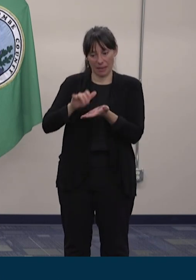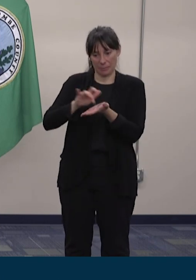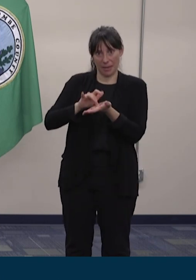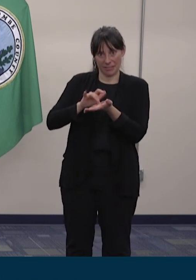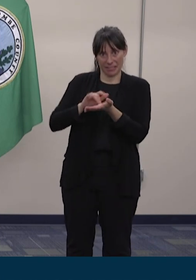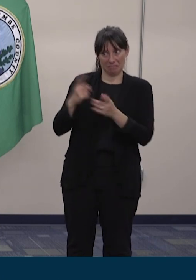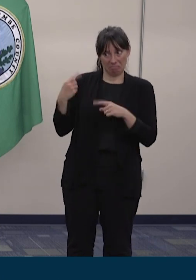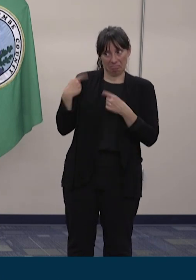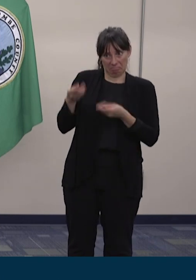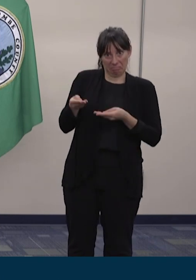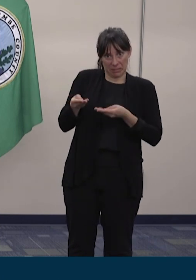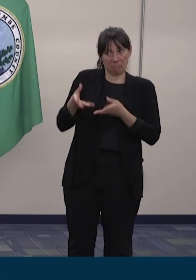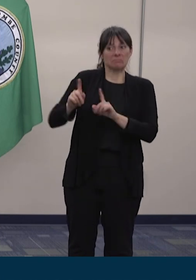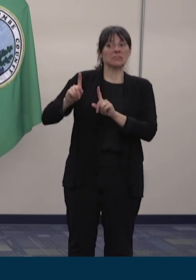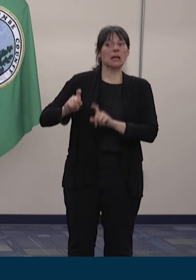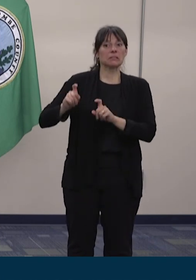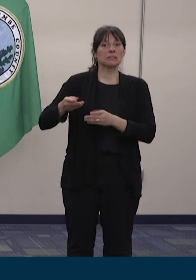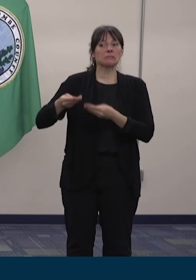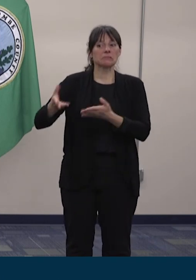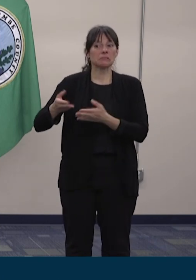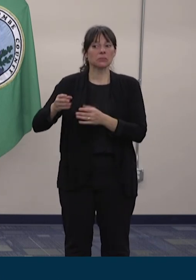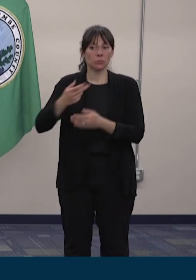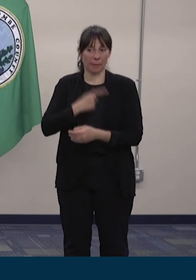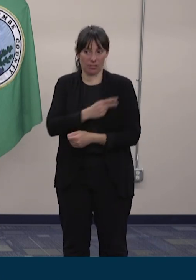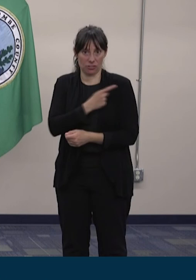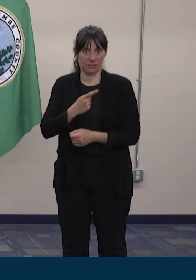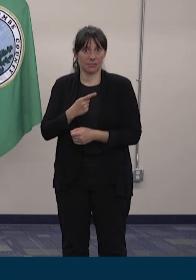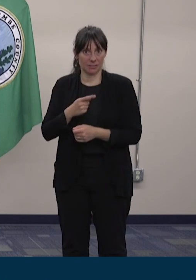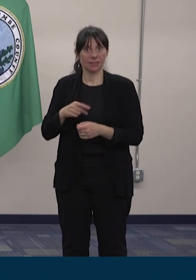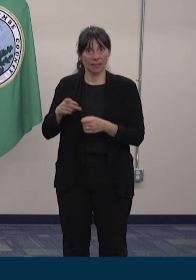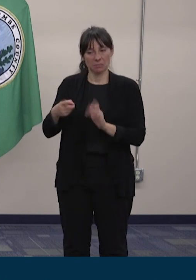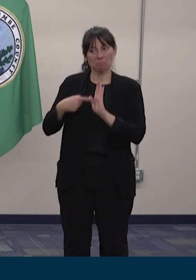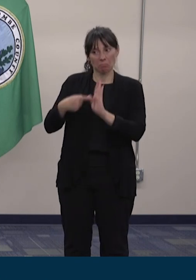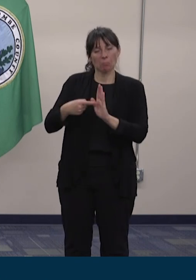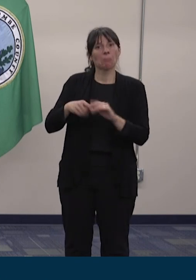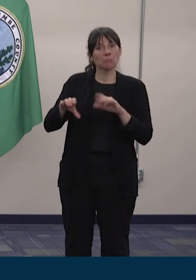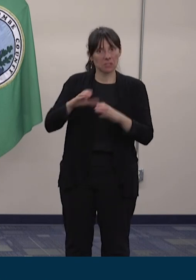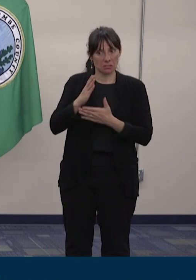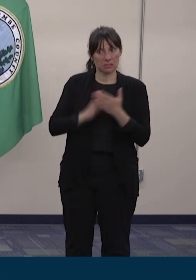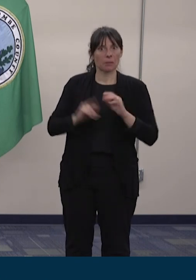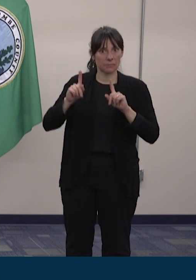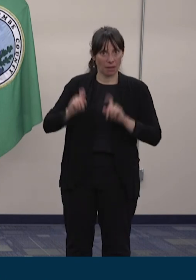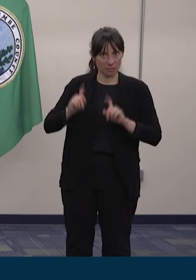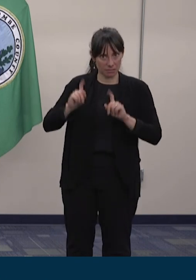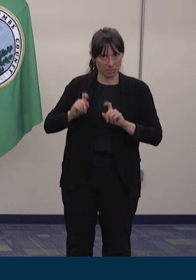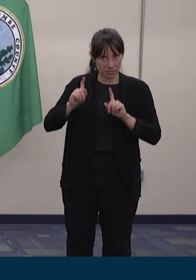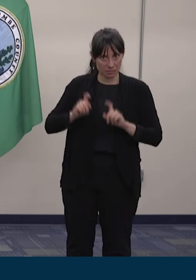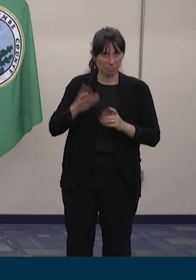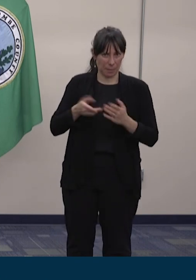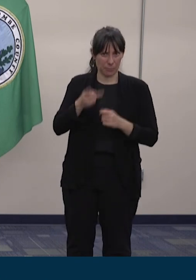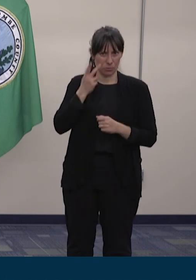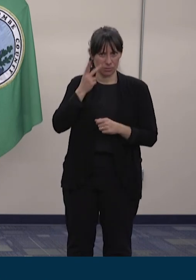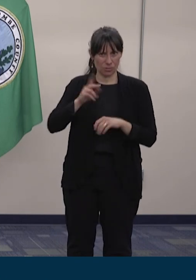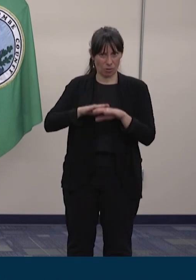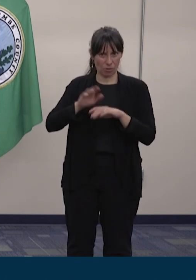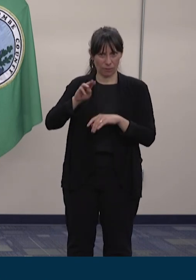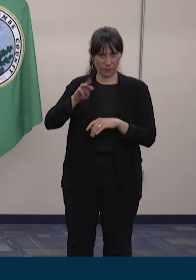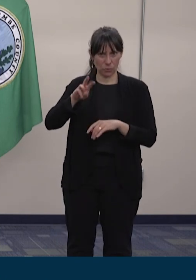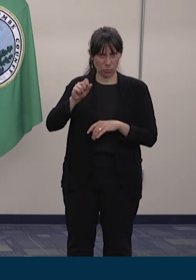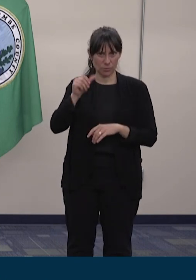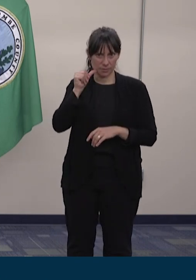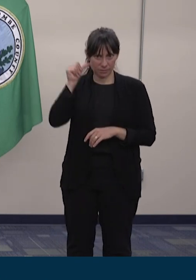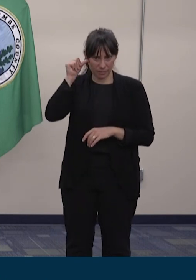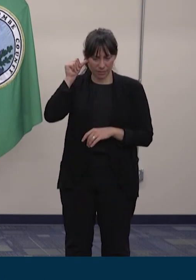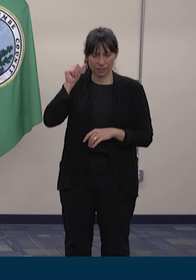COVID-19. It has been shown in a reasonably and well-conducted trial to maneras decrease